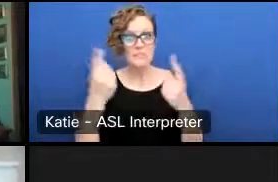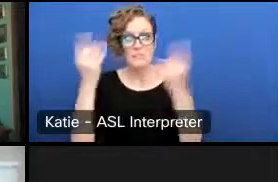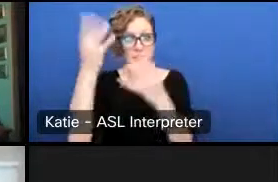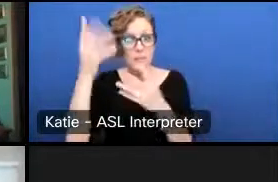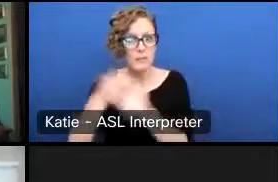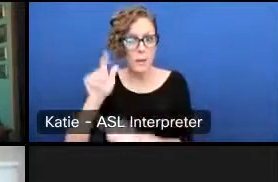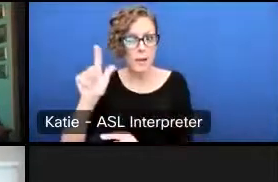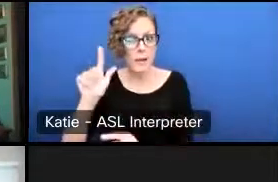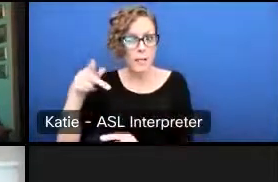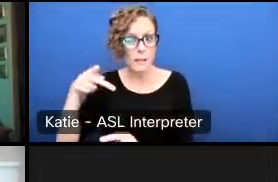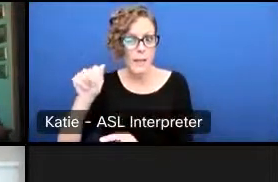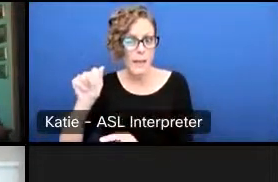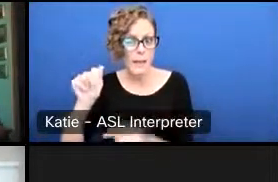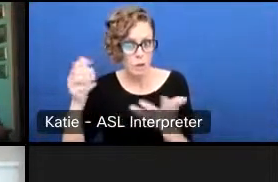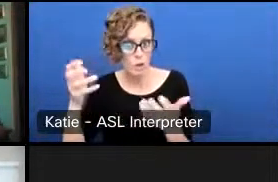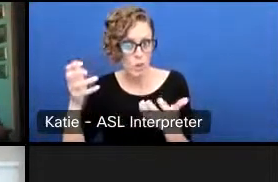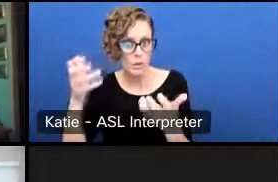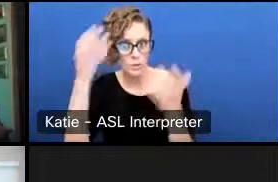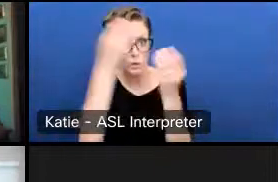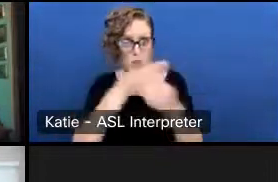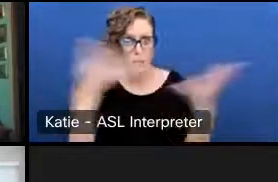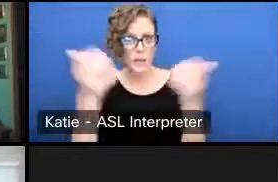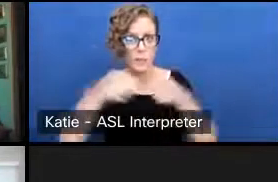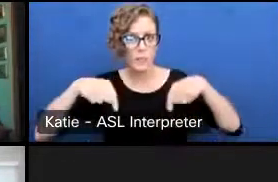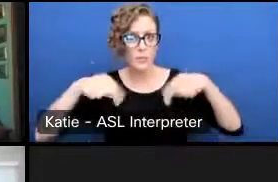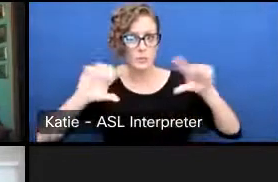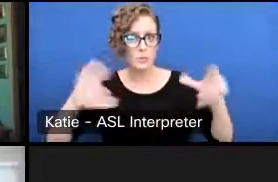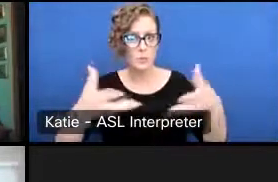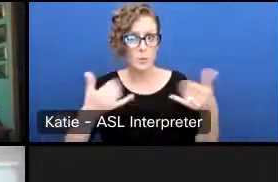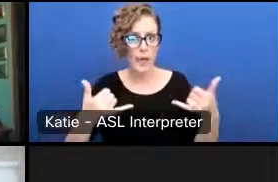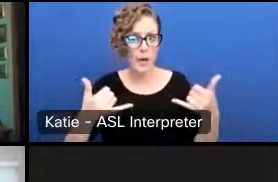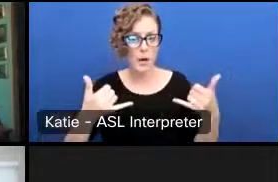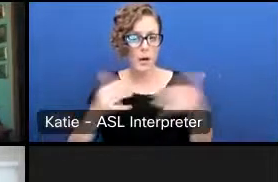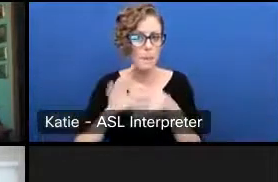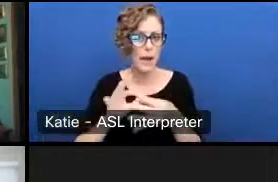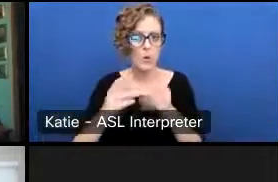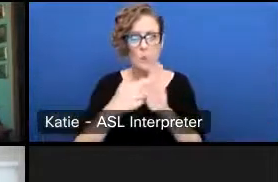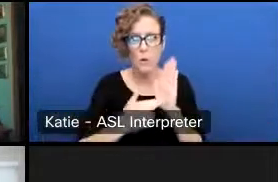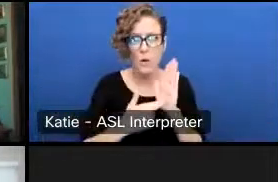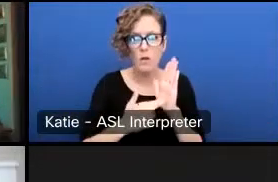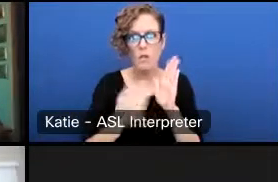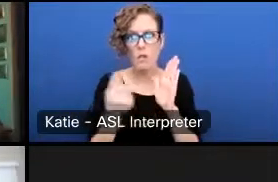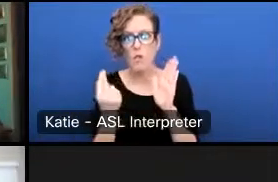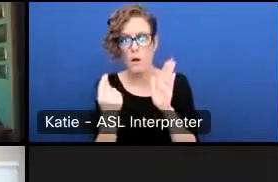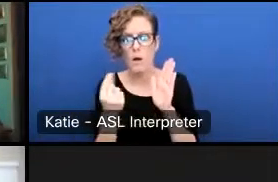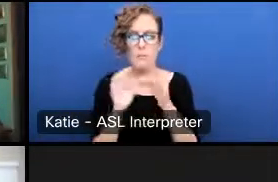that you wanted to share with the group on protocols?